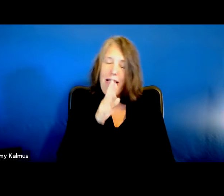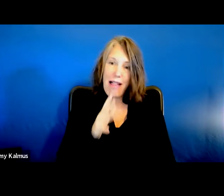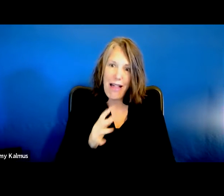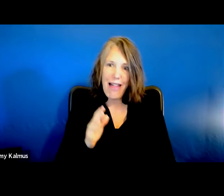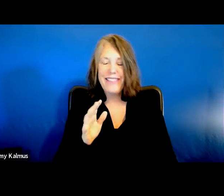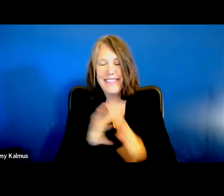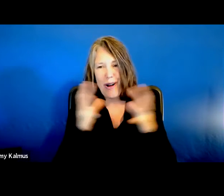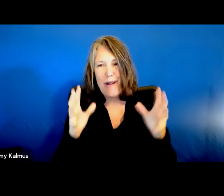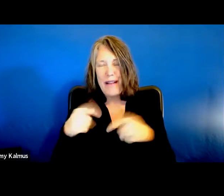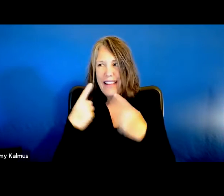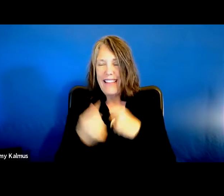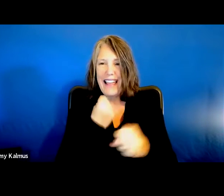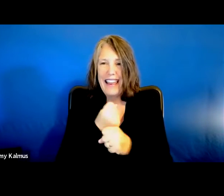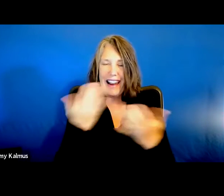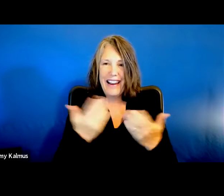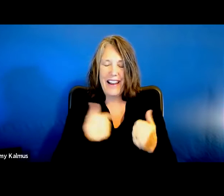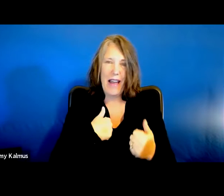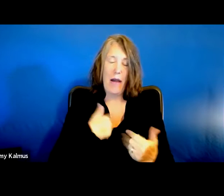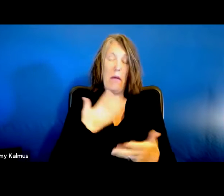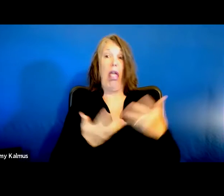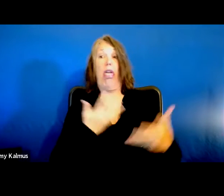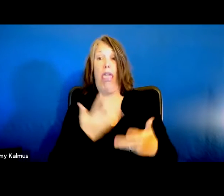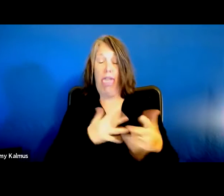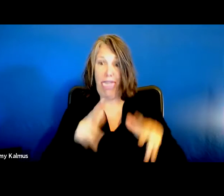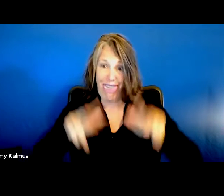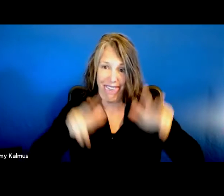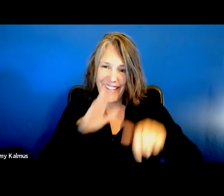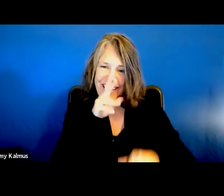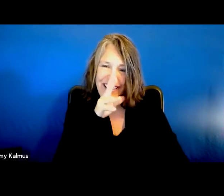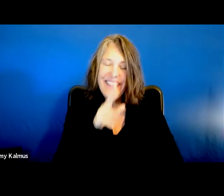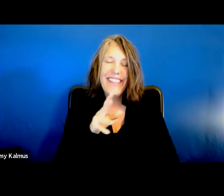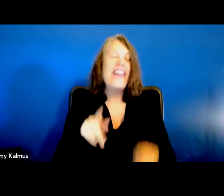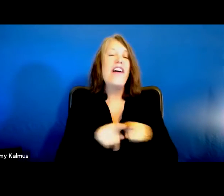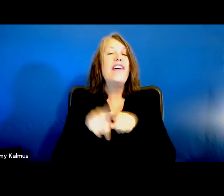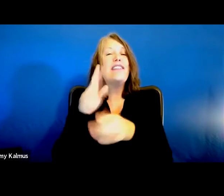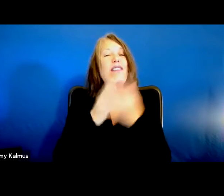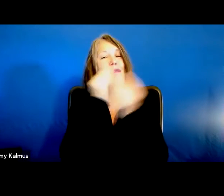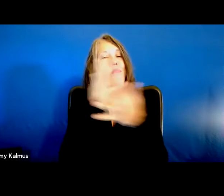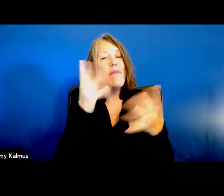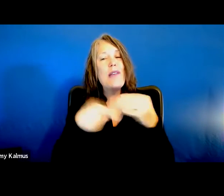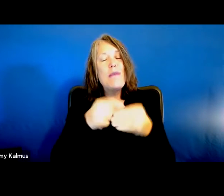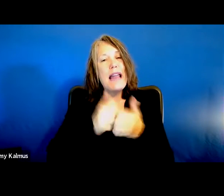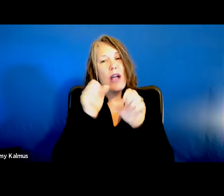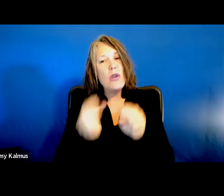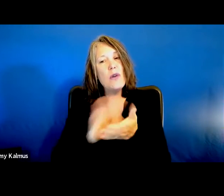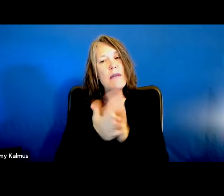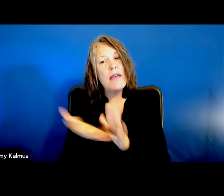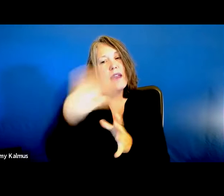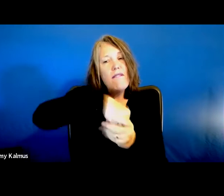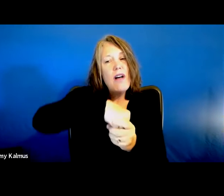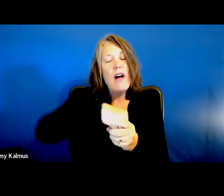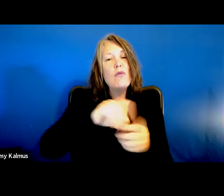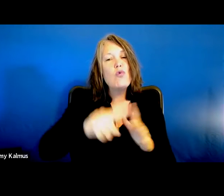past year, and here I am stumbling over it. Also, some information about how you can get involved to start